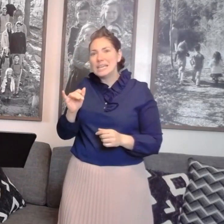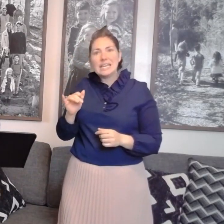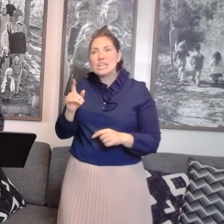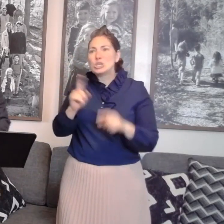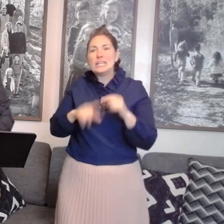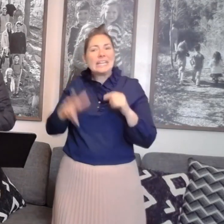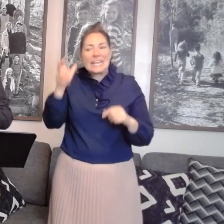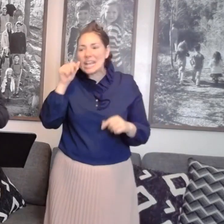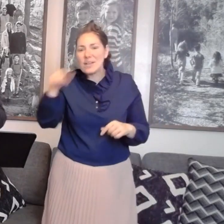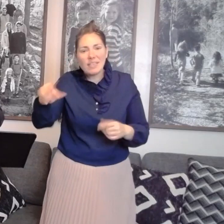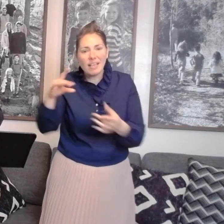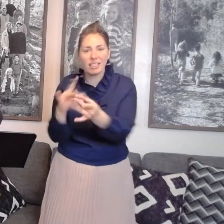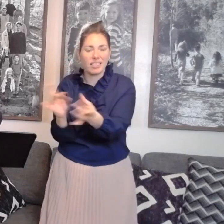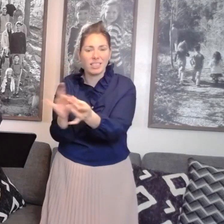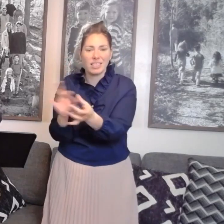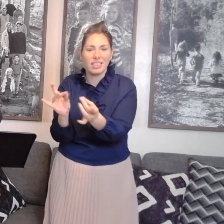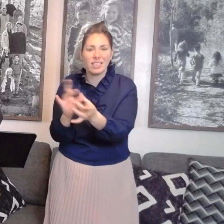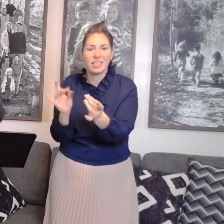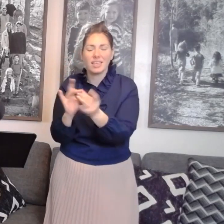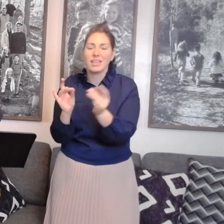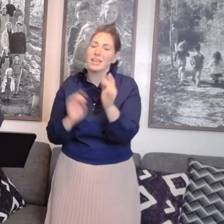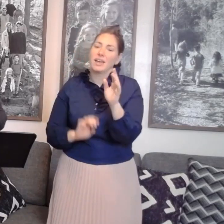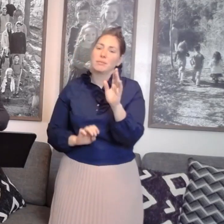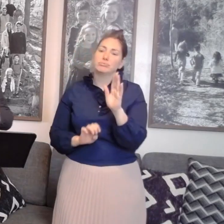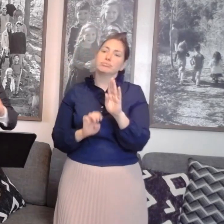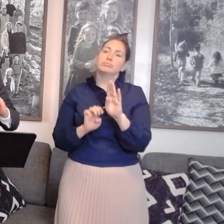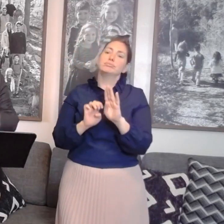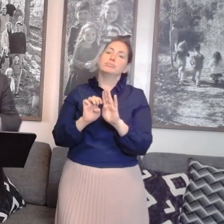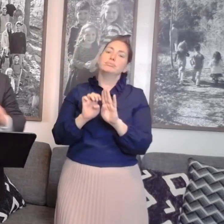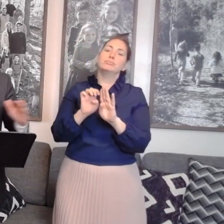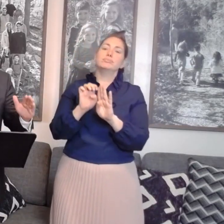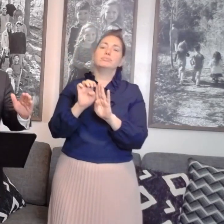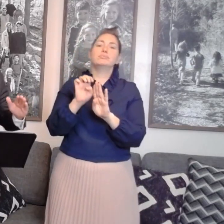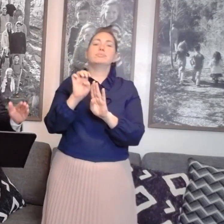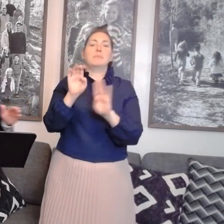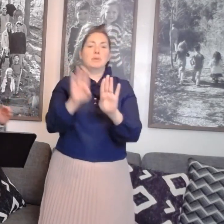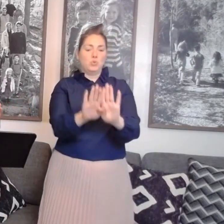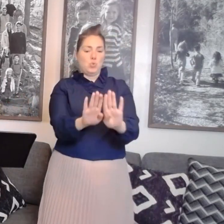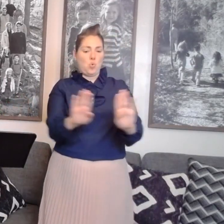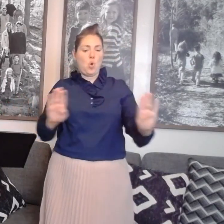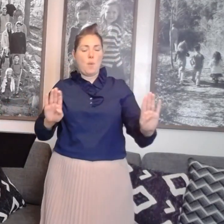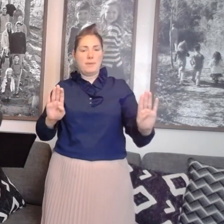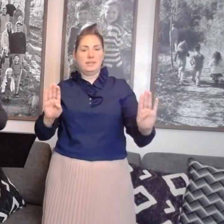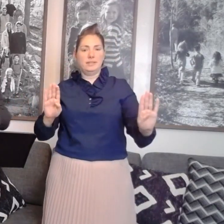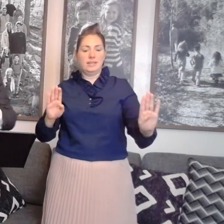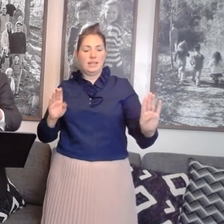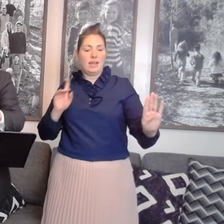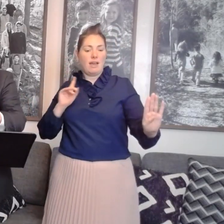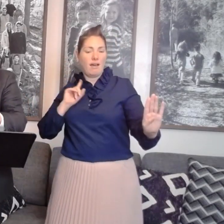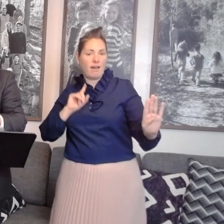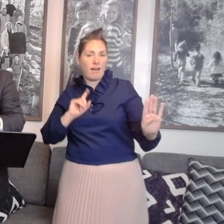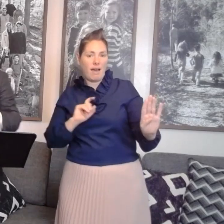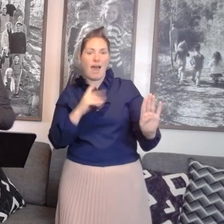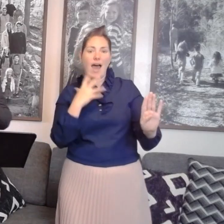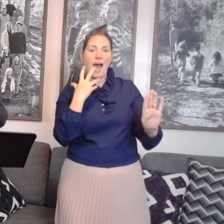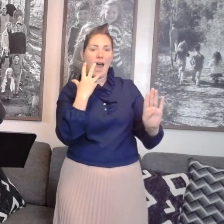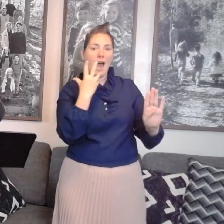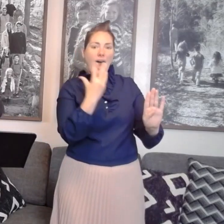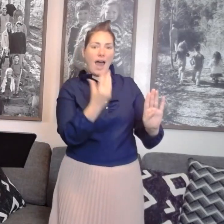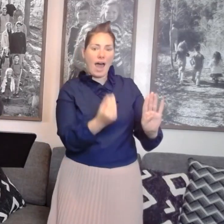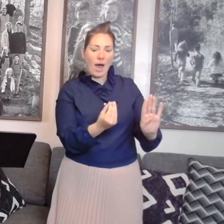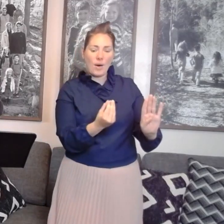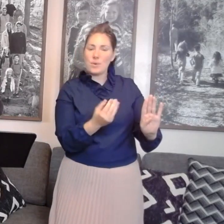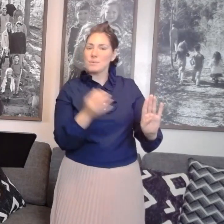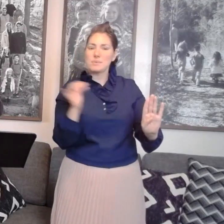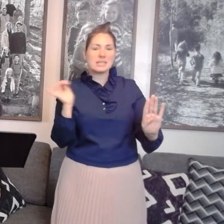were saying. And it came to his floor, and the elevator door opened, and he began to step out of that elevator. And it